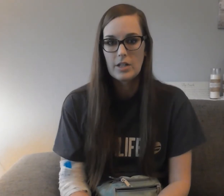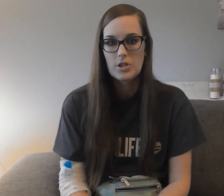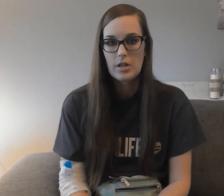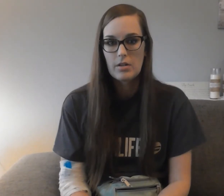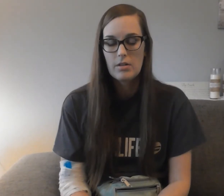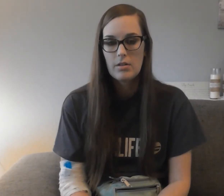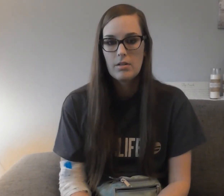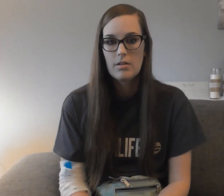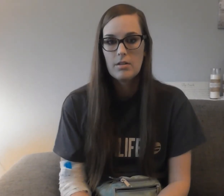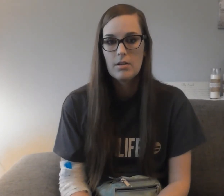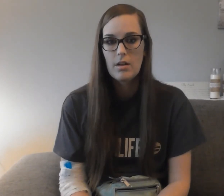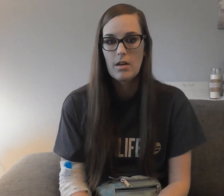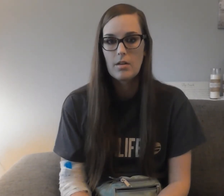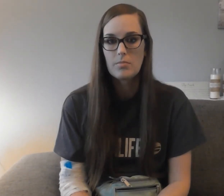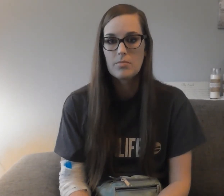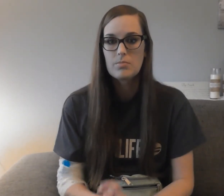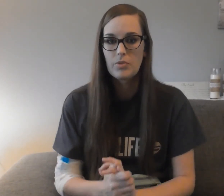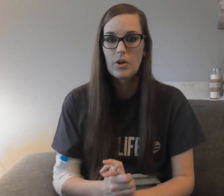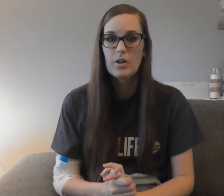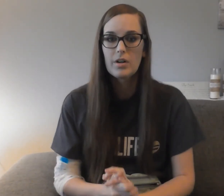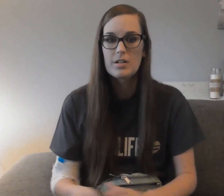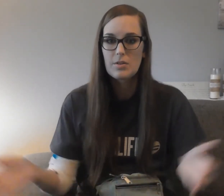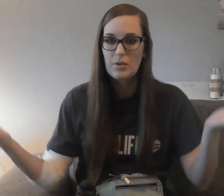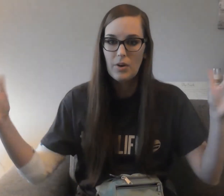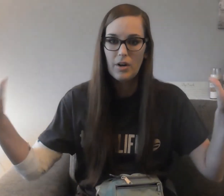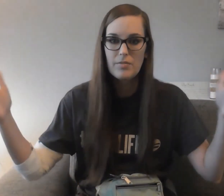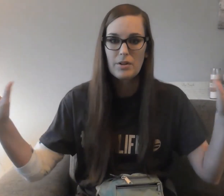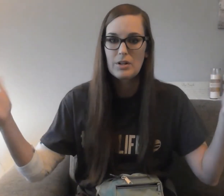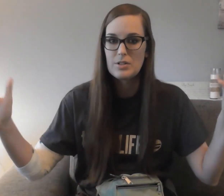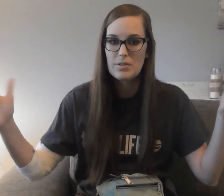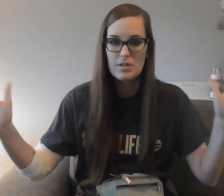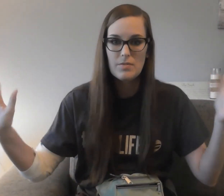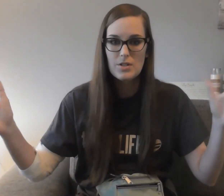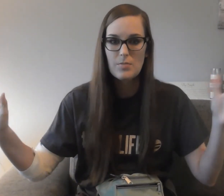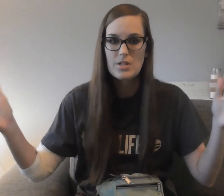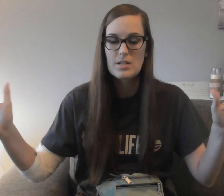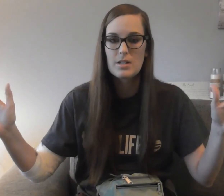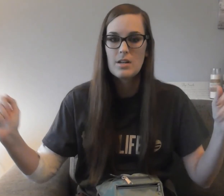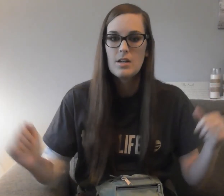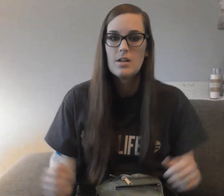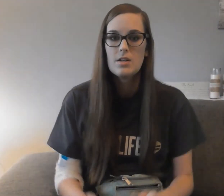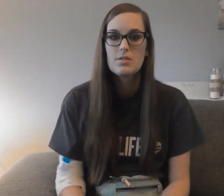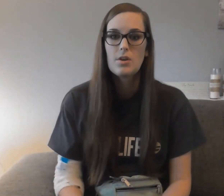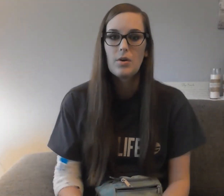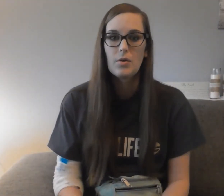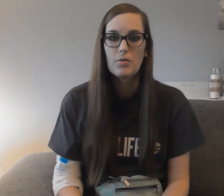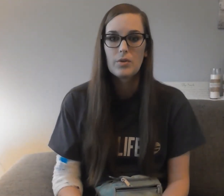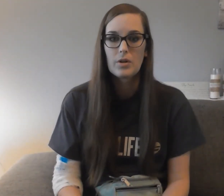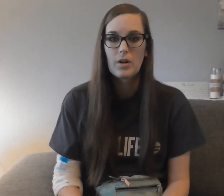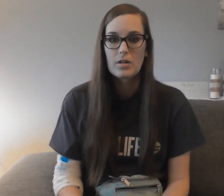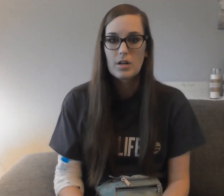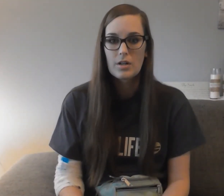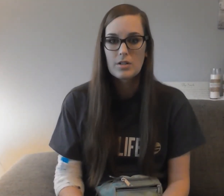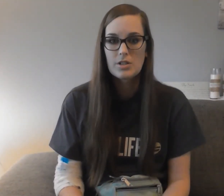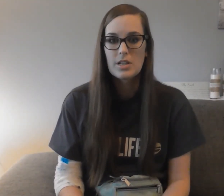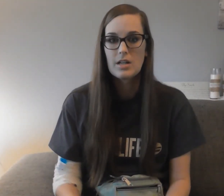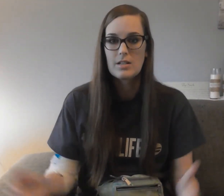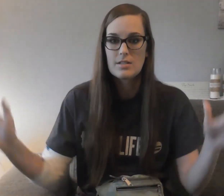chair. For her, it's a little hard for her to do this for some reason. So for our daughter, she does